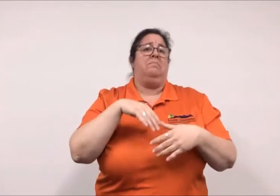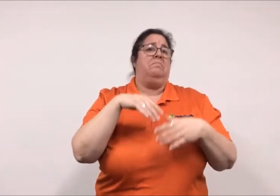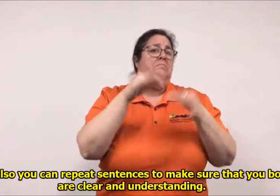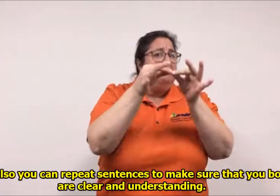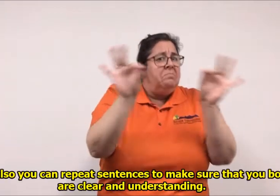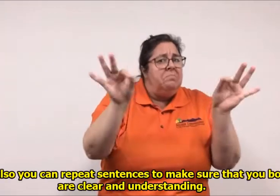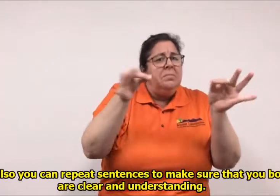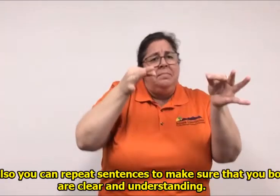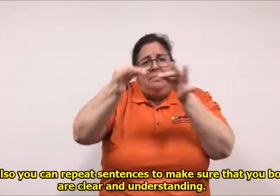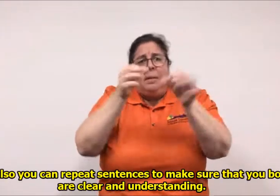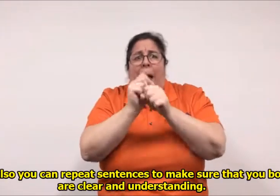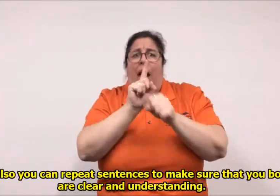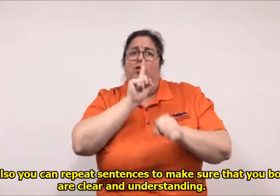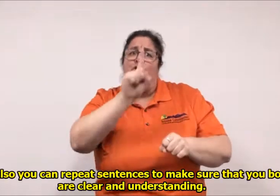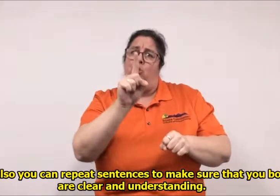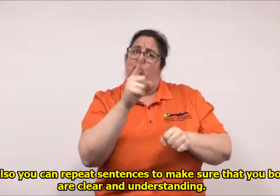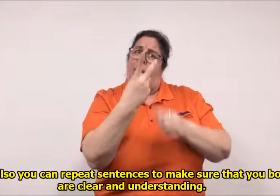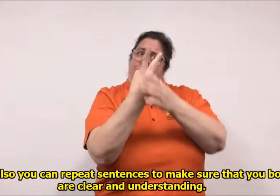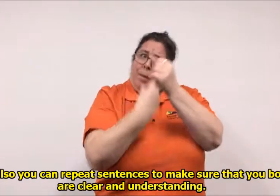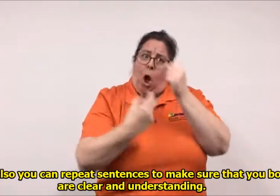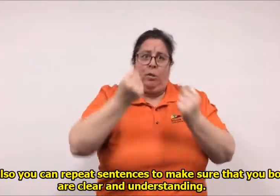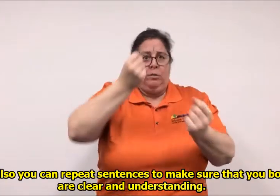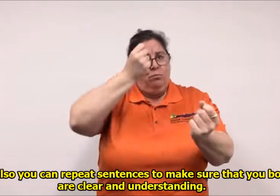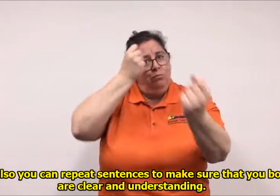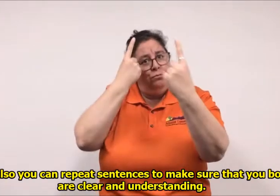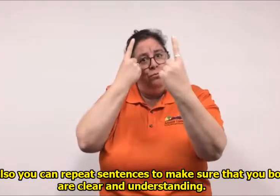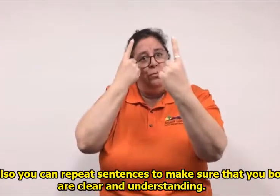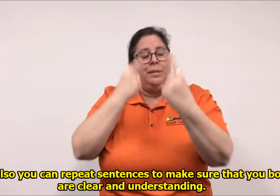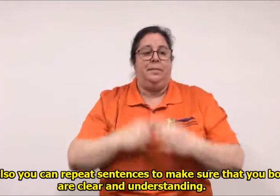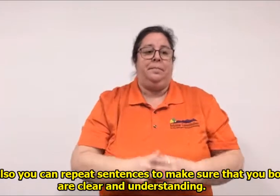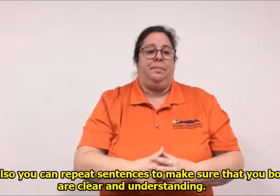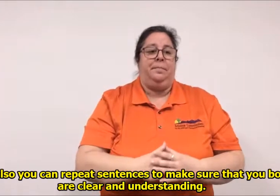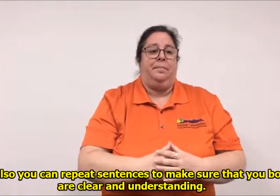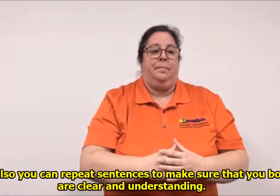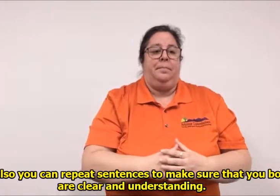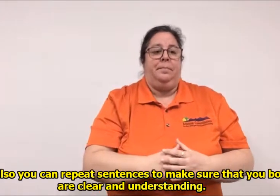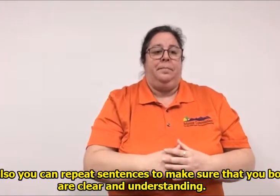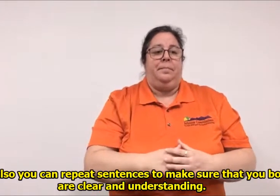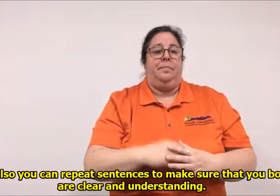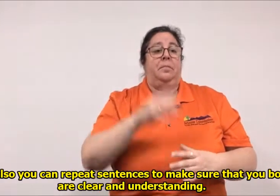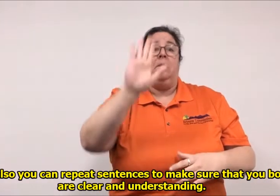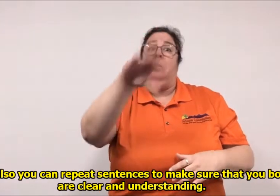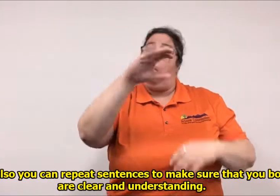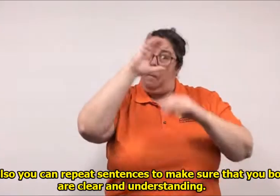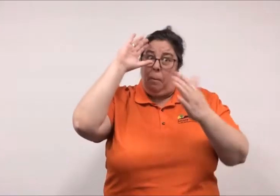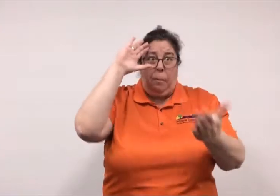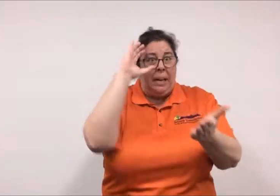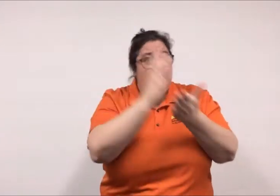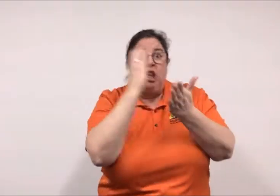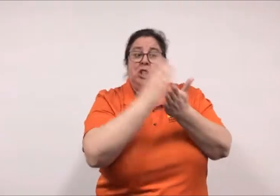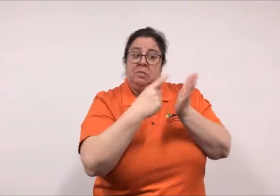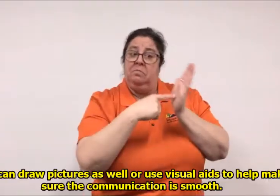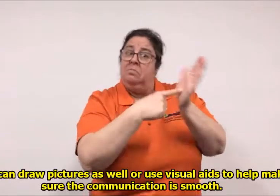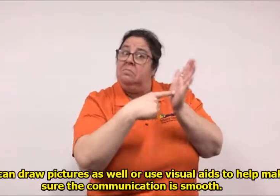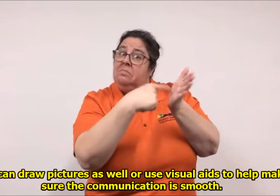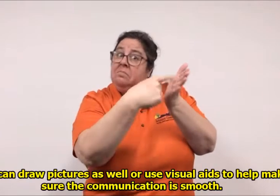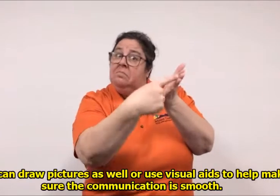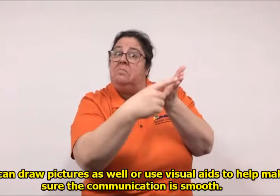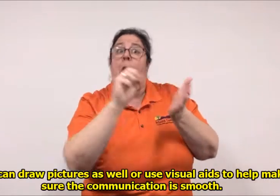And also, you can repeat sentences to make sure that you both are clear and understanding. You can draw pictures